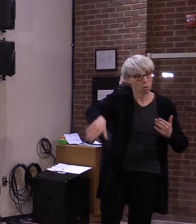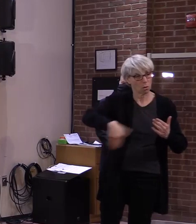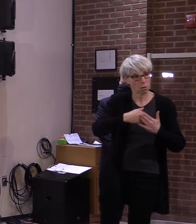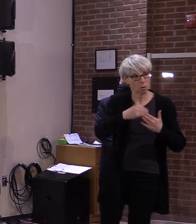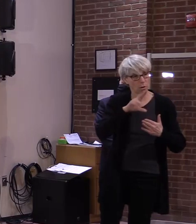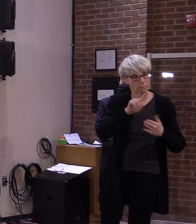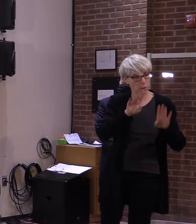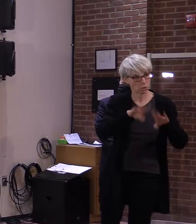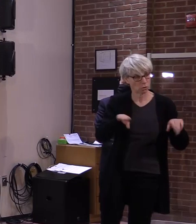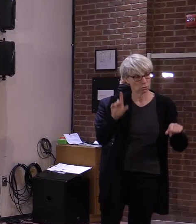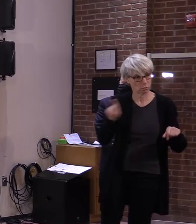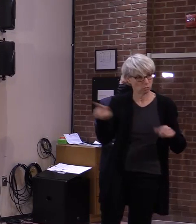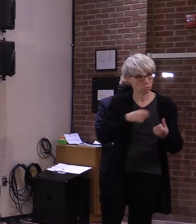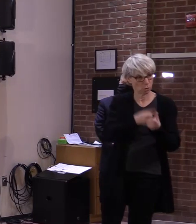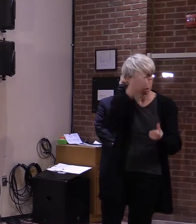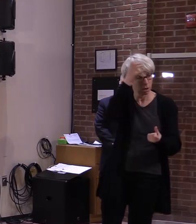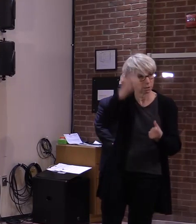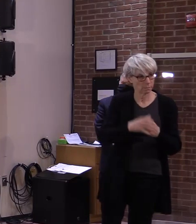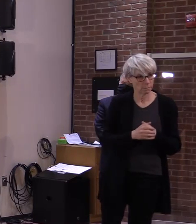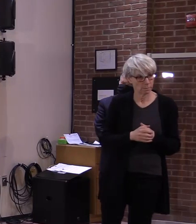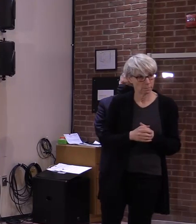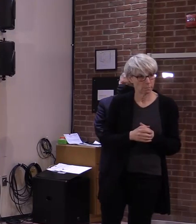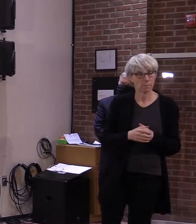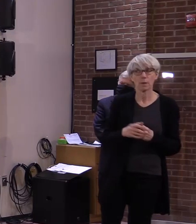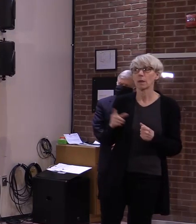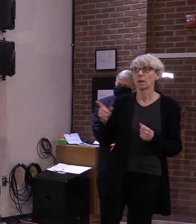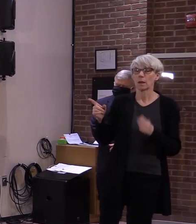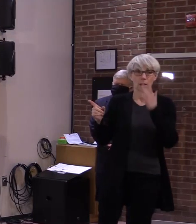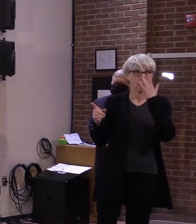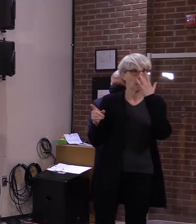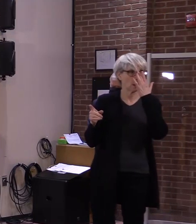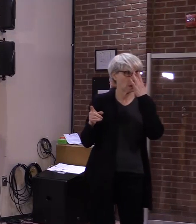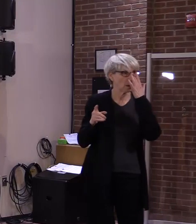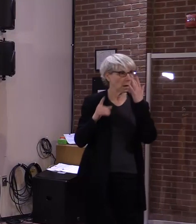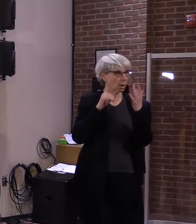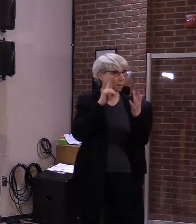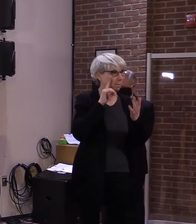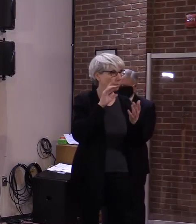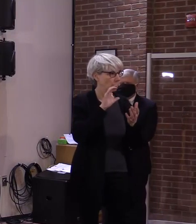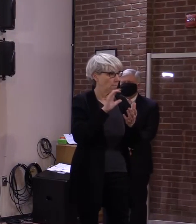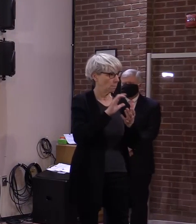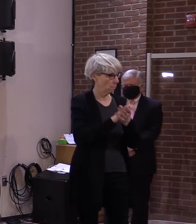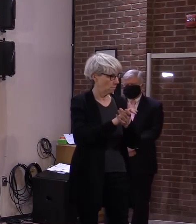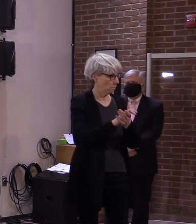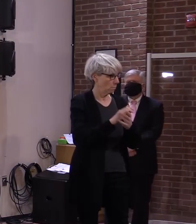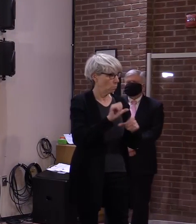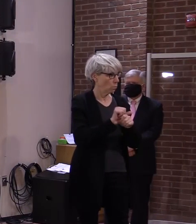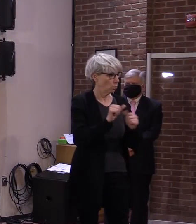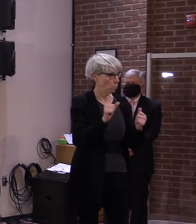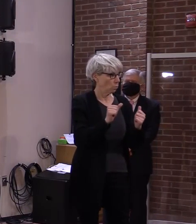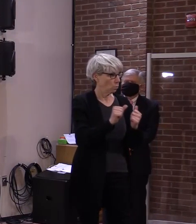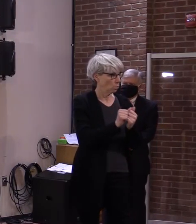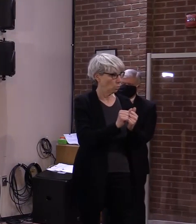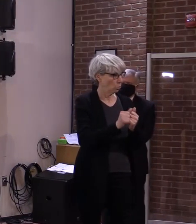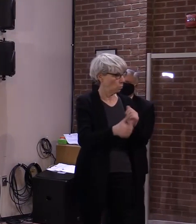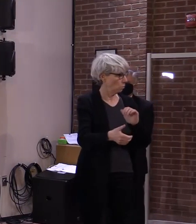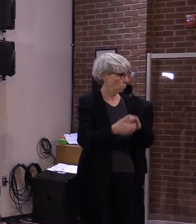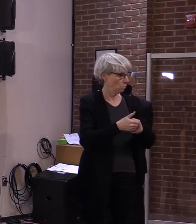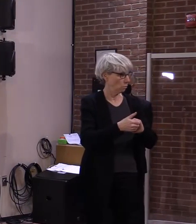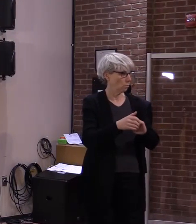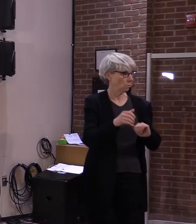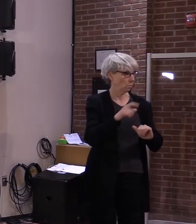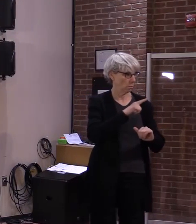find a way to provide universal school meals? I think we're working with them, and we'll continue to do whatever we can to assist in that